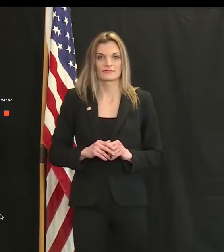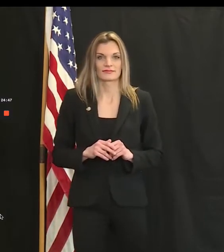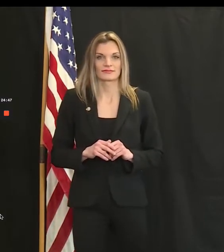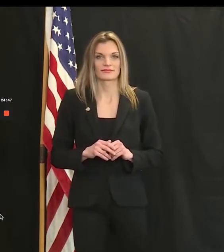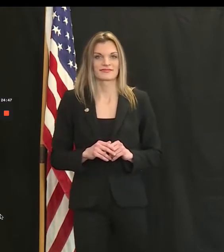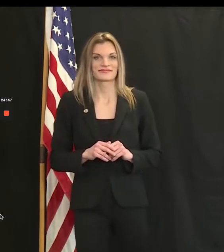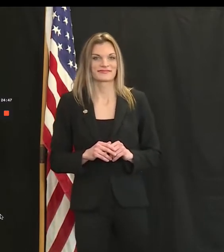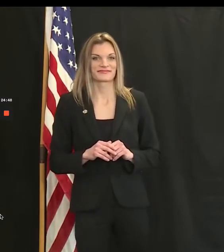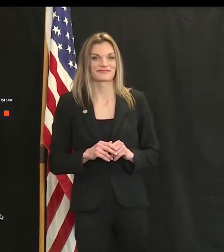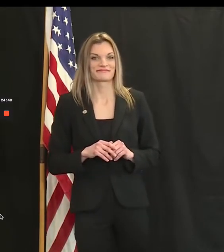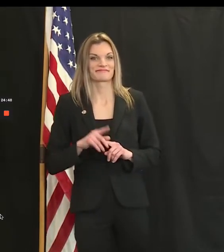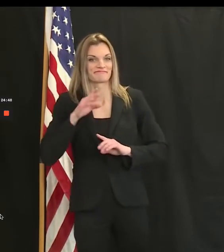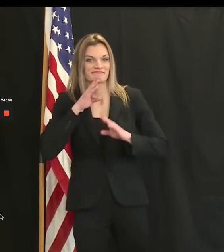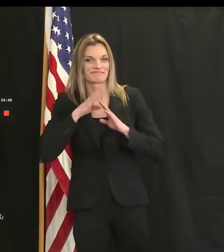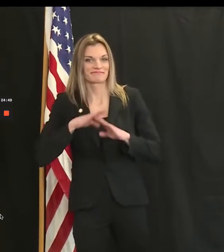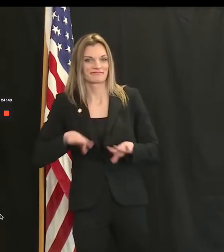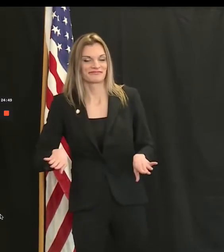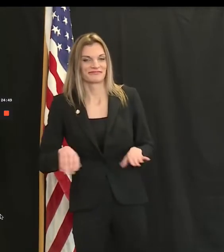Stephanie?